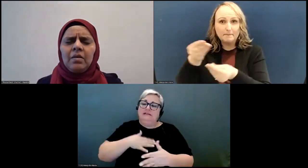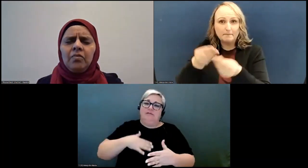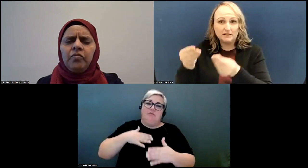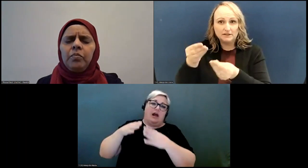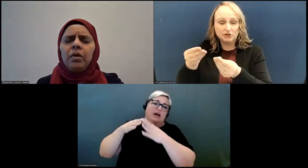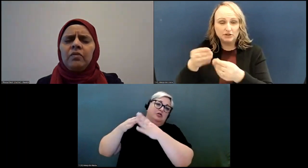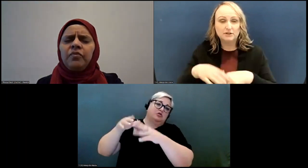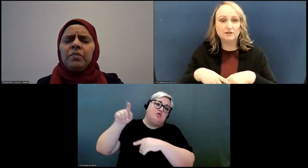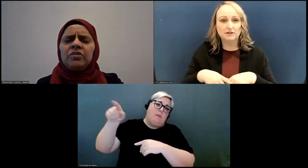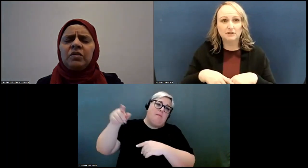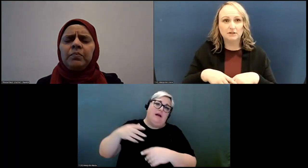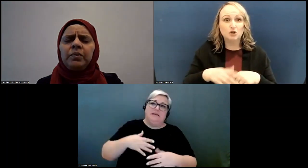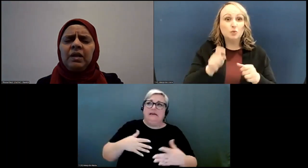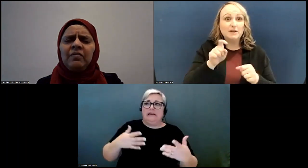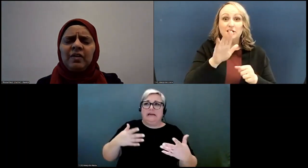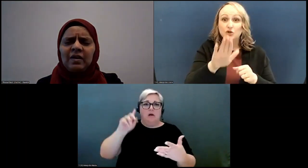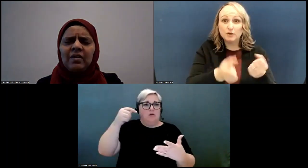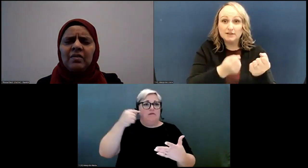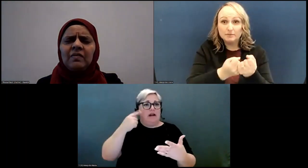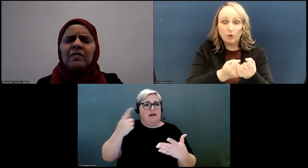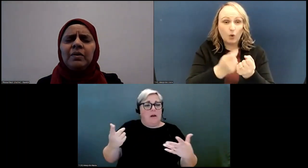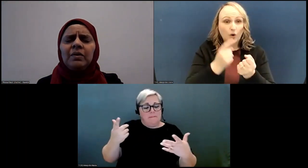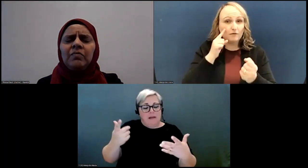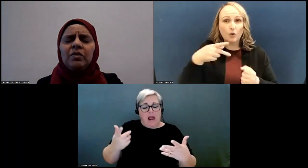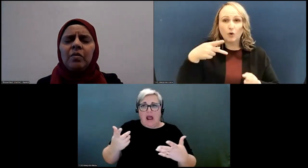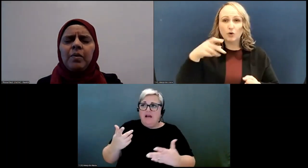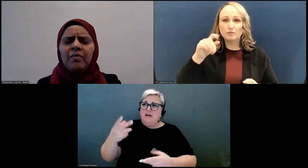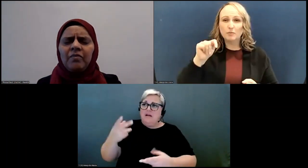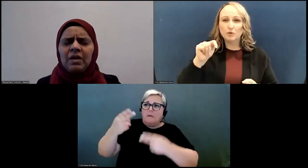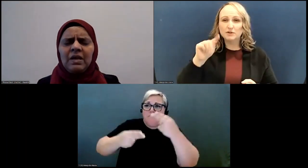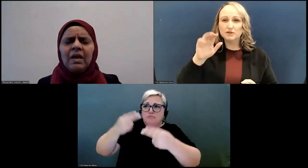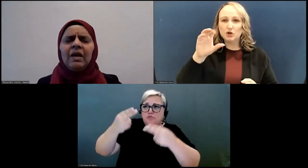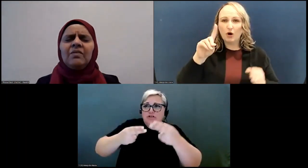campaign. For more information, please visit